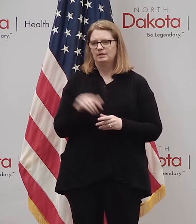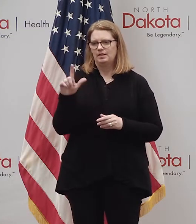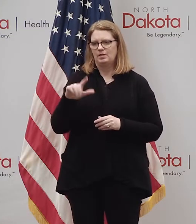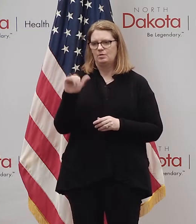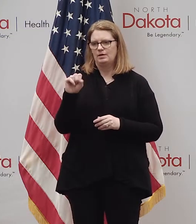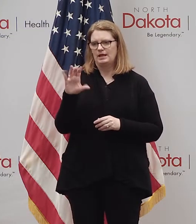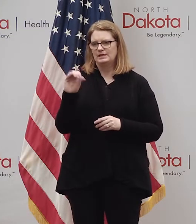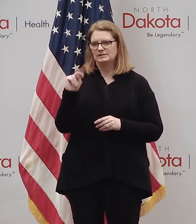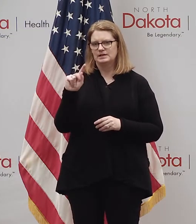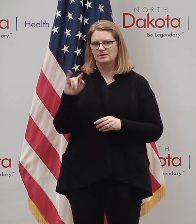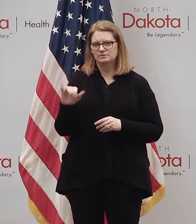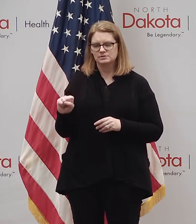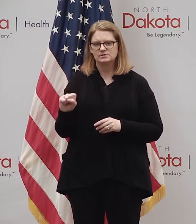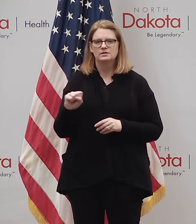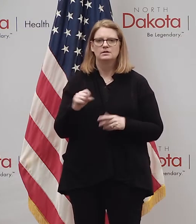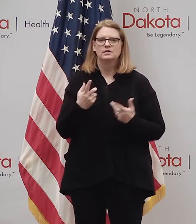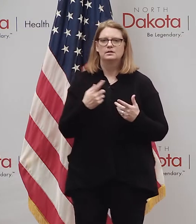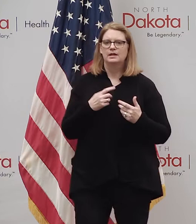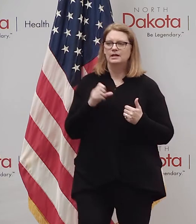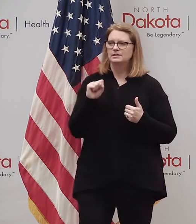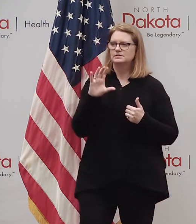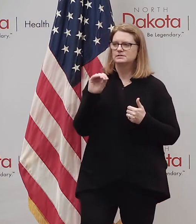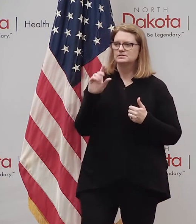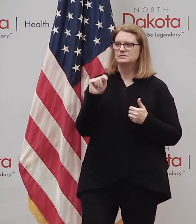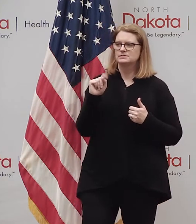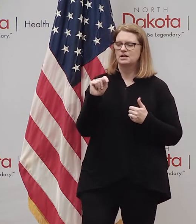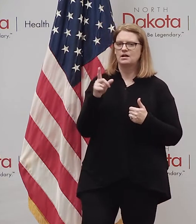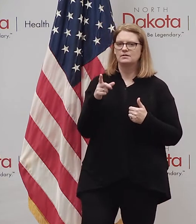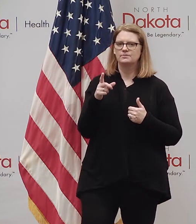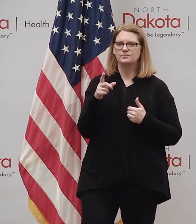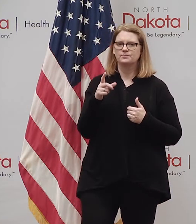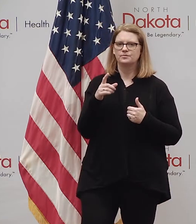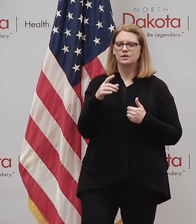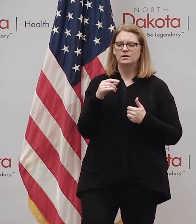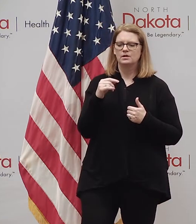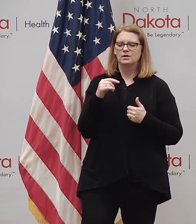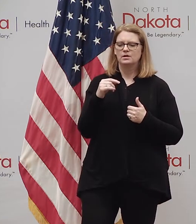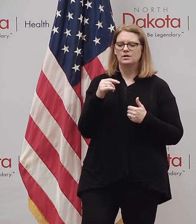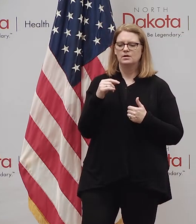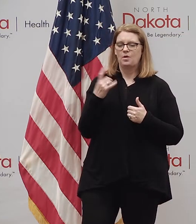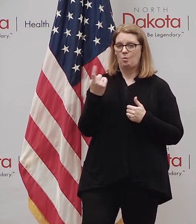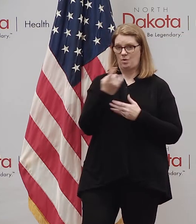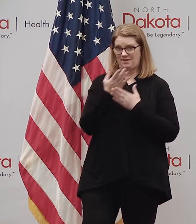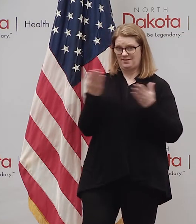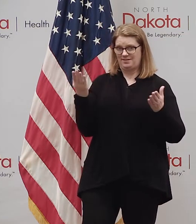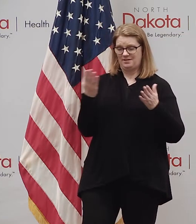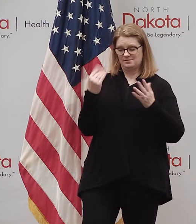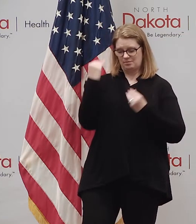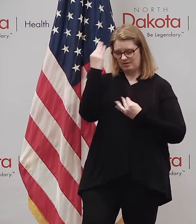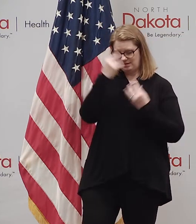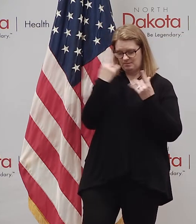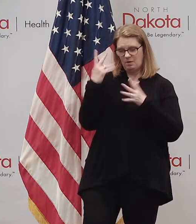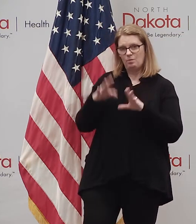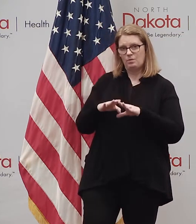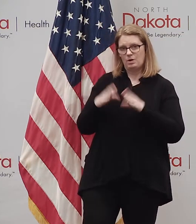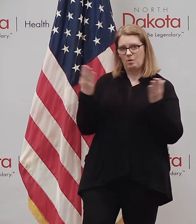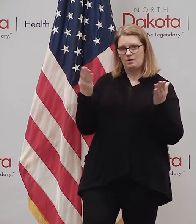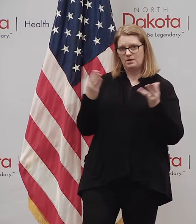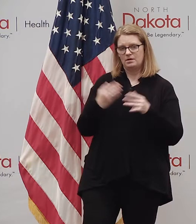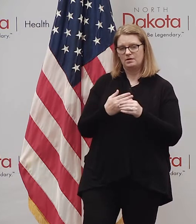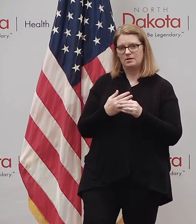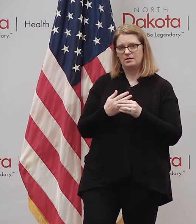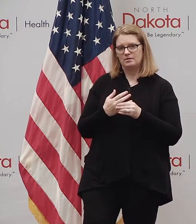Well, there'll be, for Scott, one of the questions that will, one of the factors that we'll look at on reopening is going